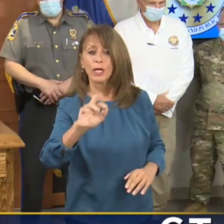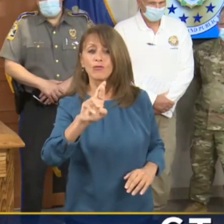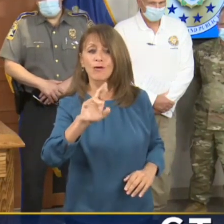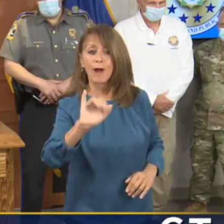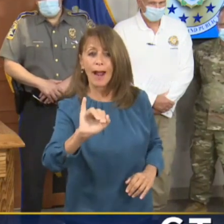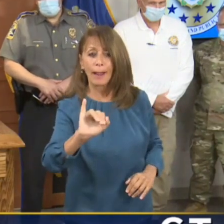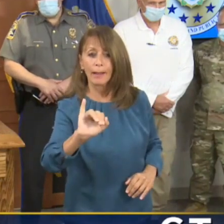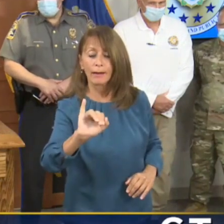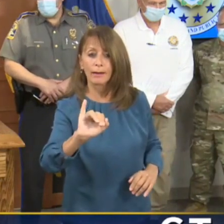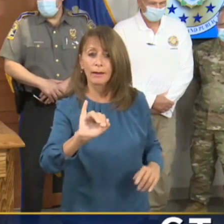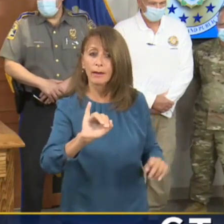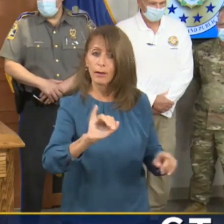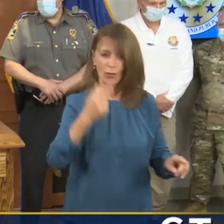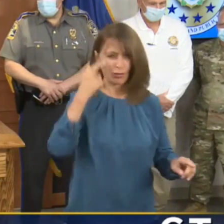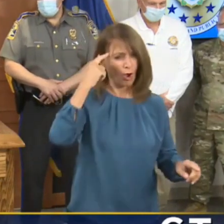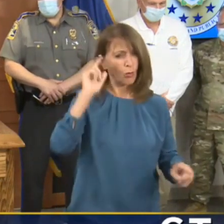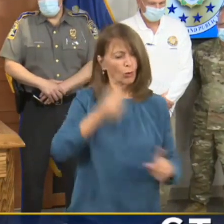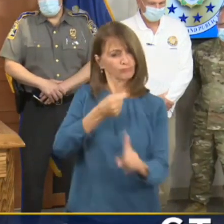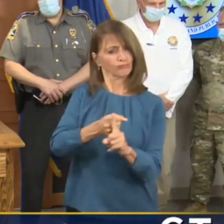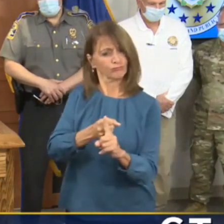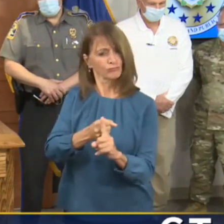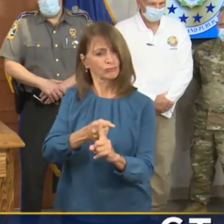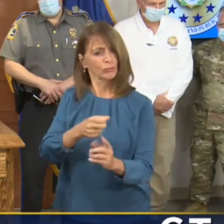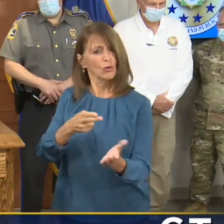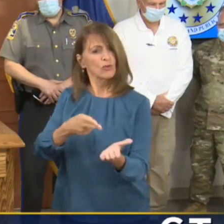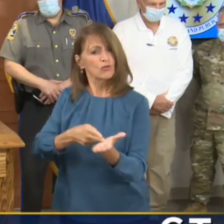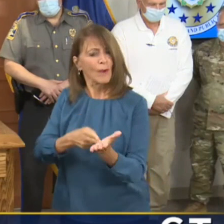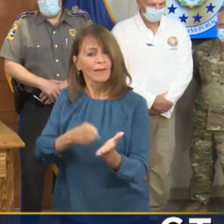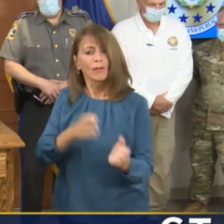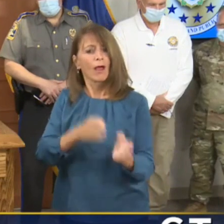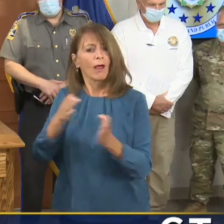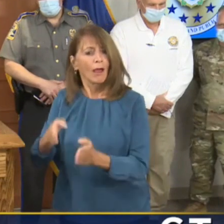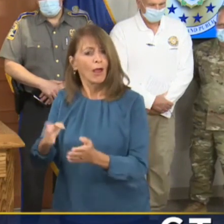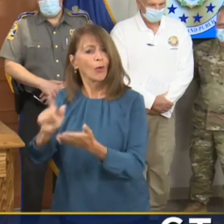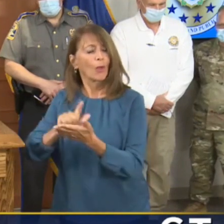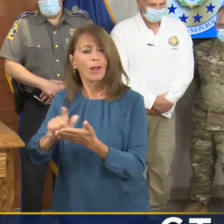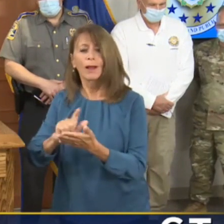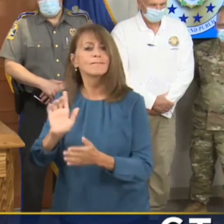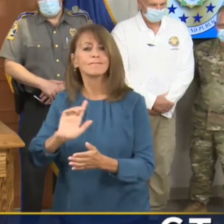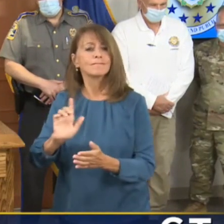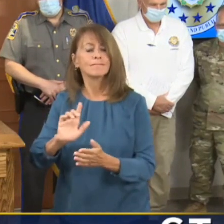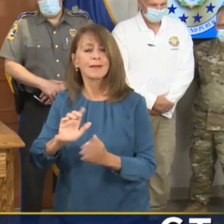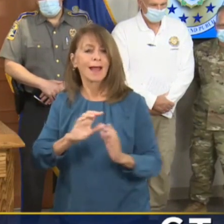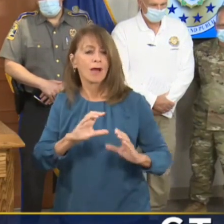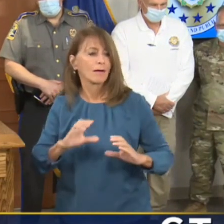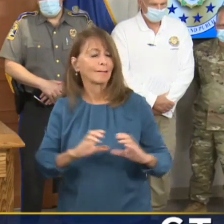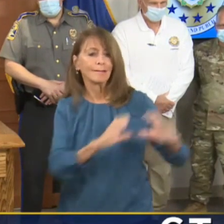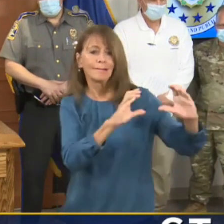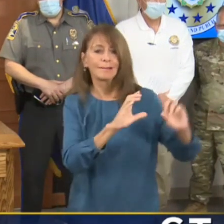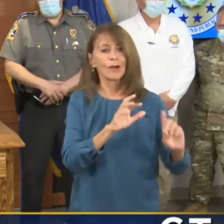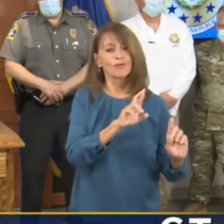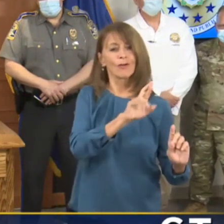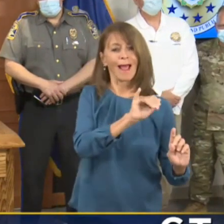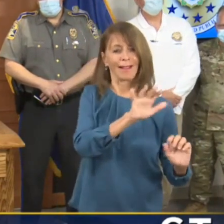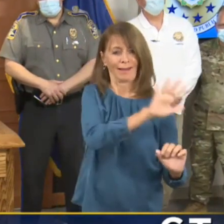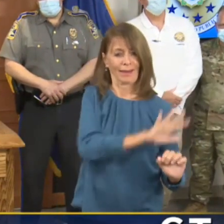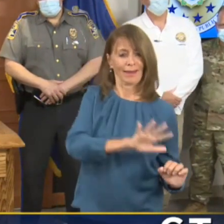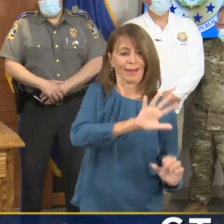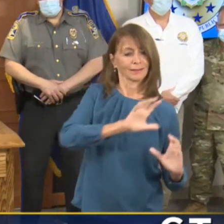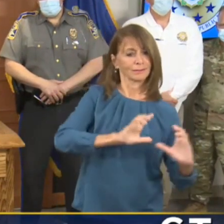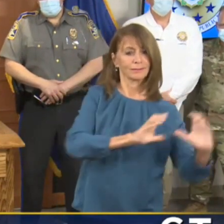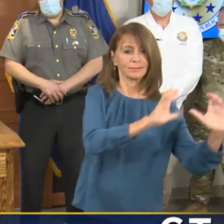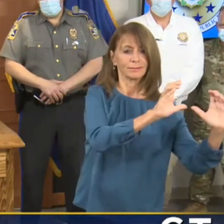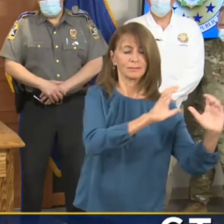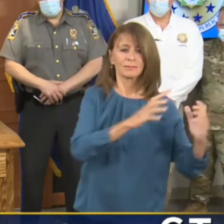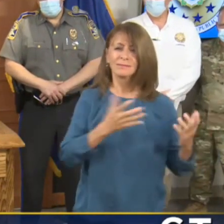early on it was going to be in New Haven, then we thought it might be in New London, and it's going up the shore a little bit to Westerly, Rhode Island. What does